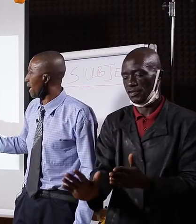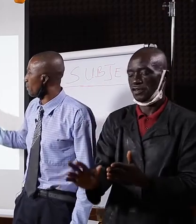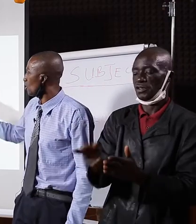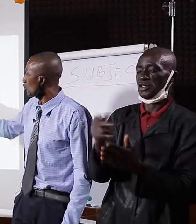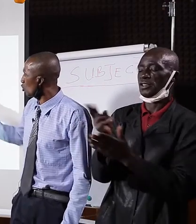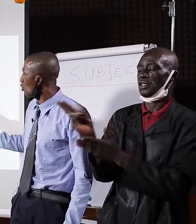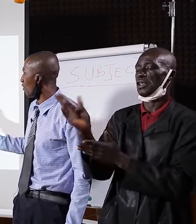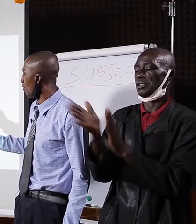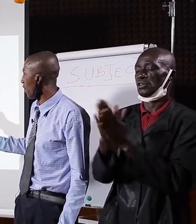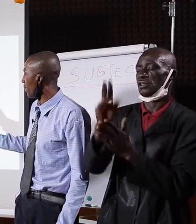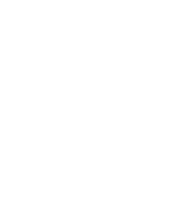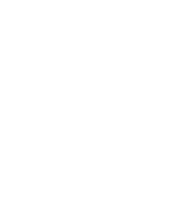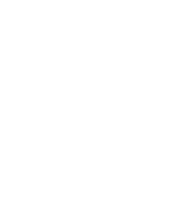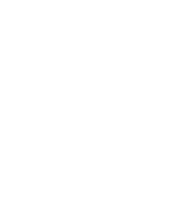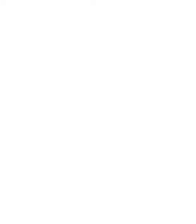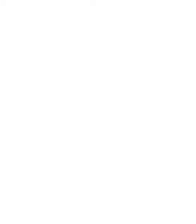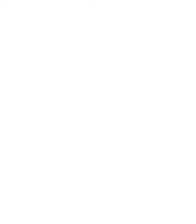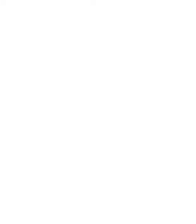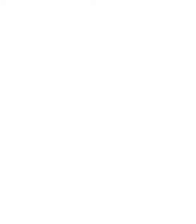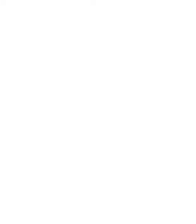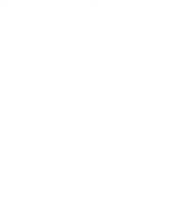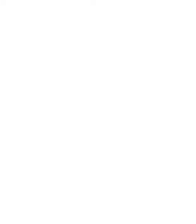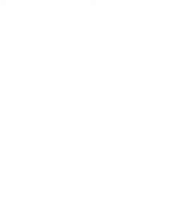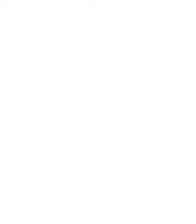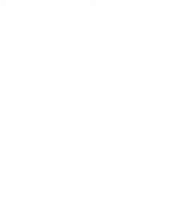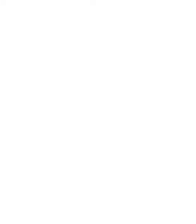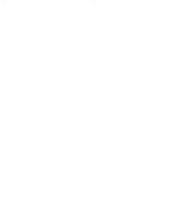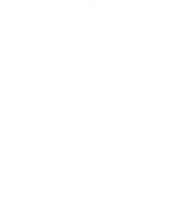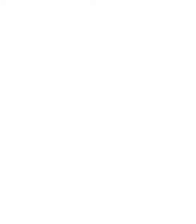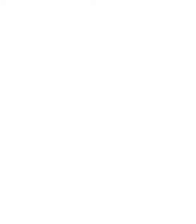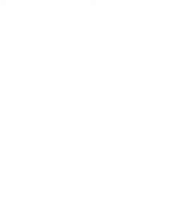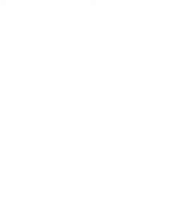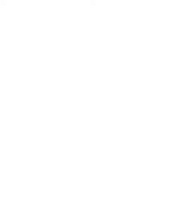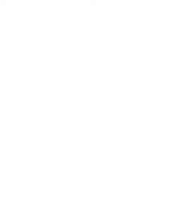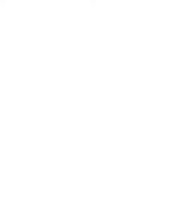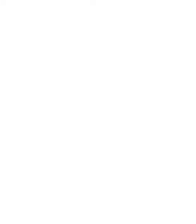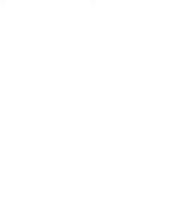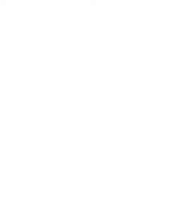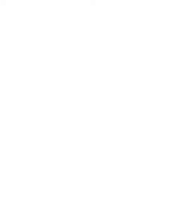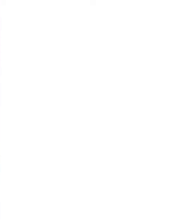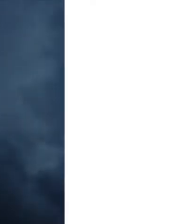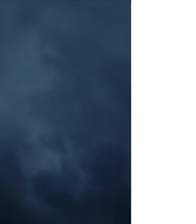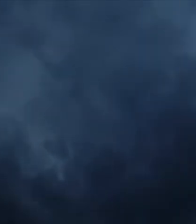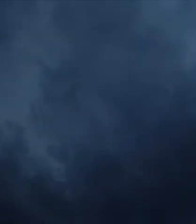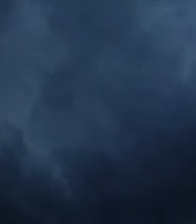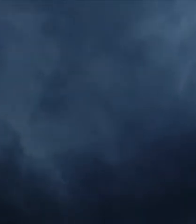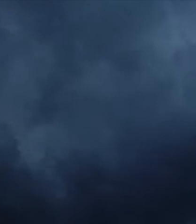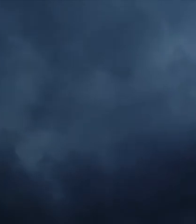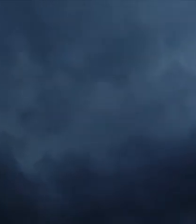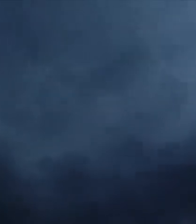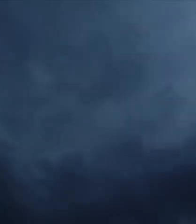right becomes 2 over 5. Conclusively, our x is equals to 2 over 5.